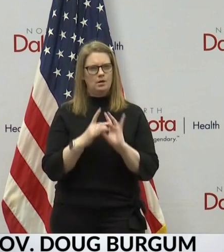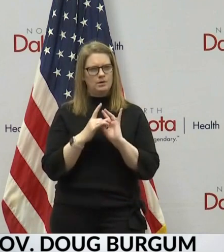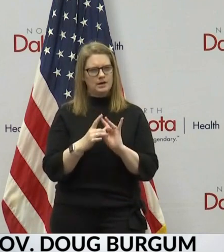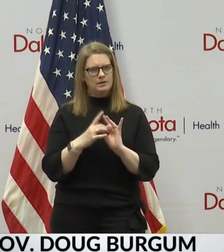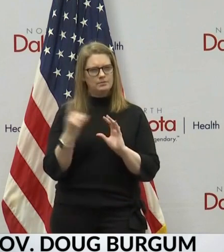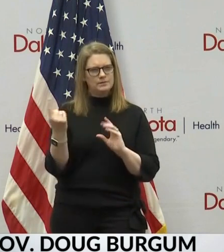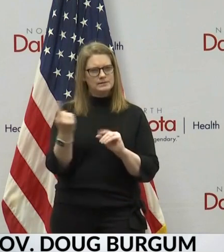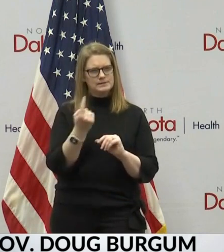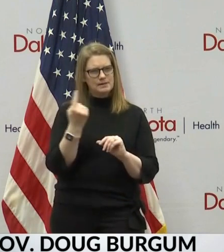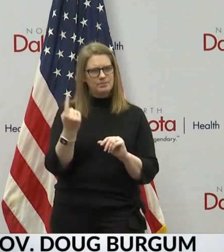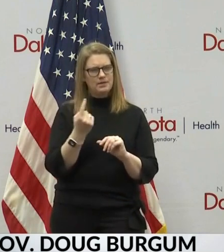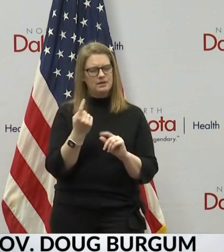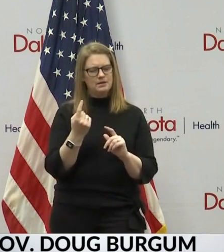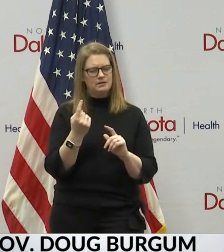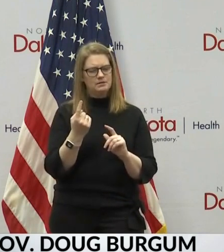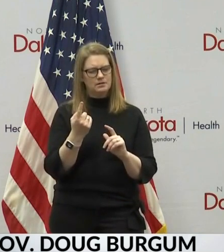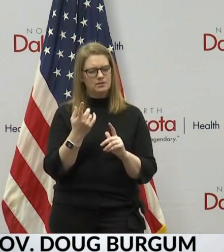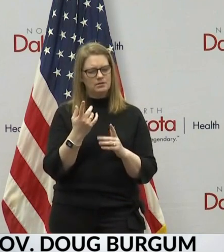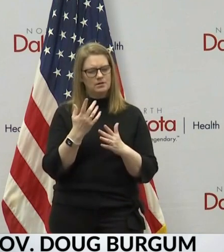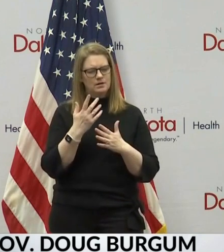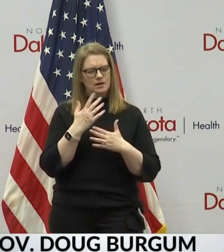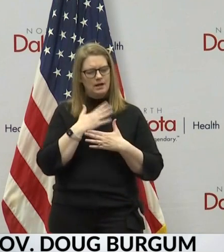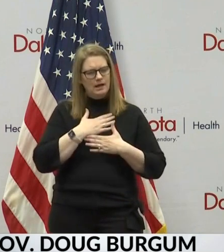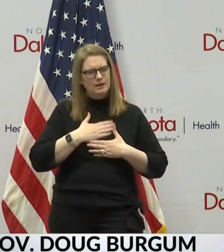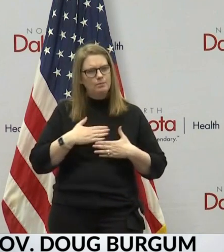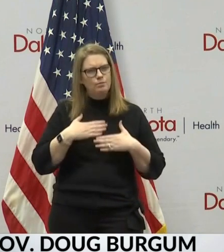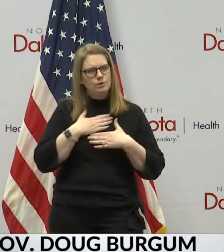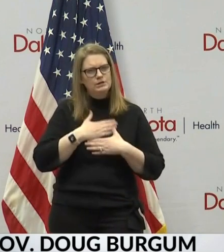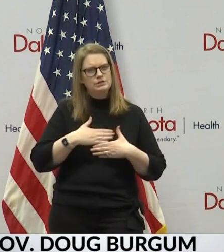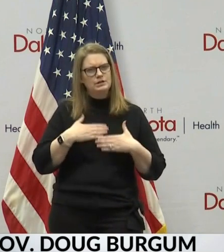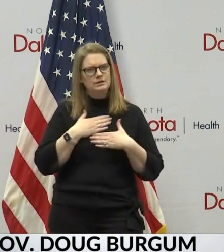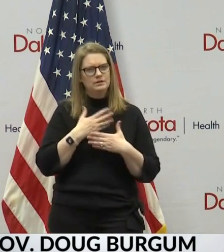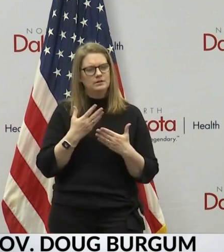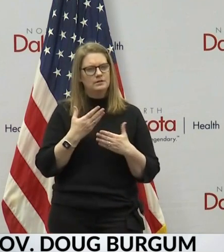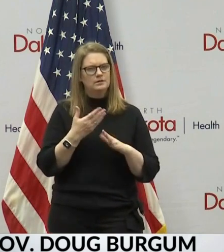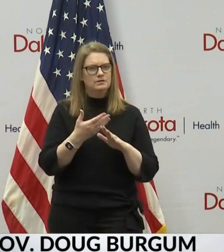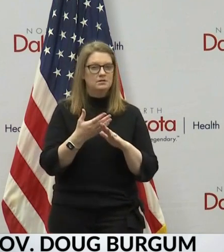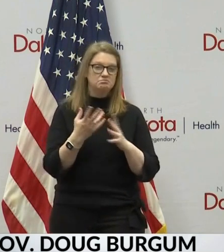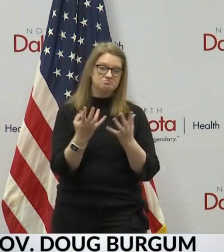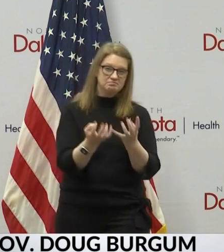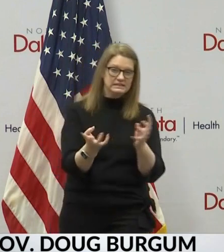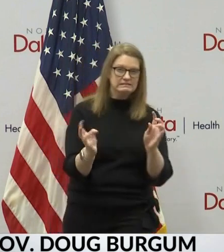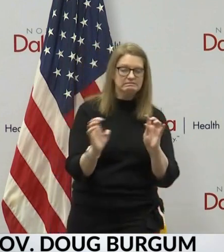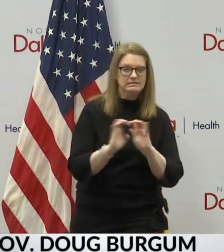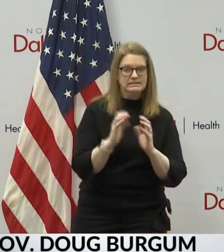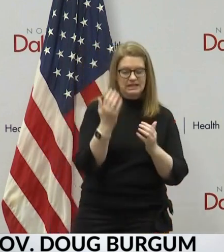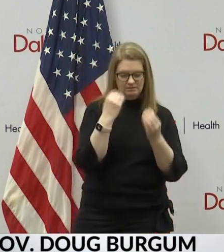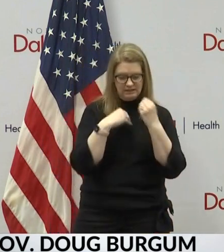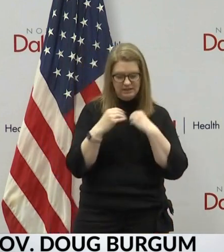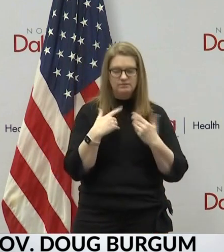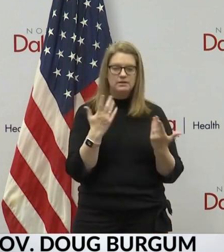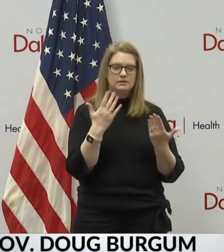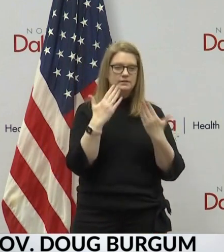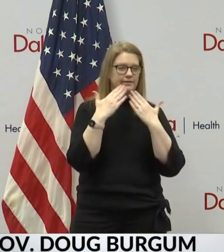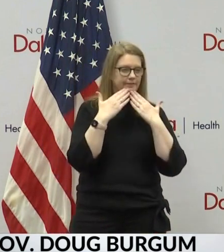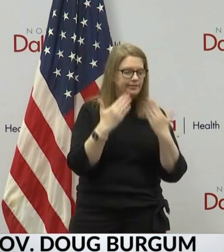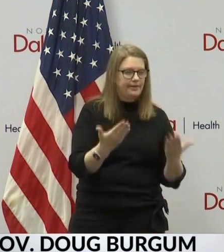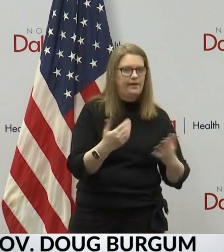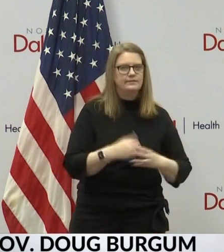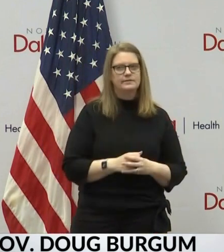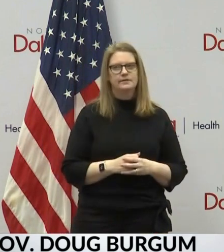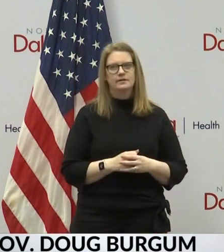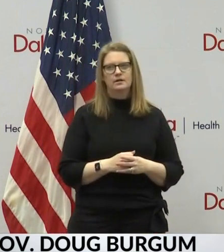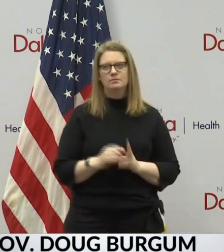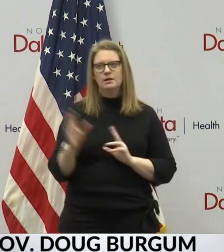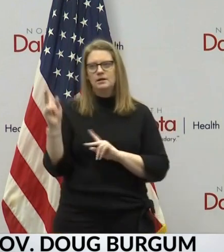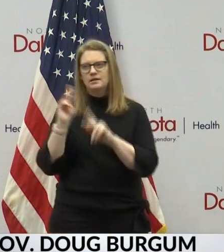traditional word of thanks before we eat some food, and maybe it's thanks for the people that prepared it, maybe